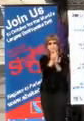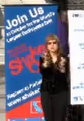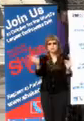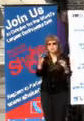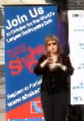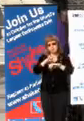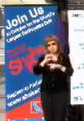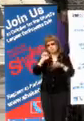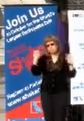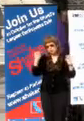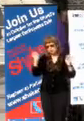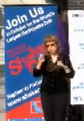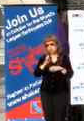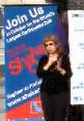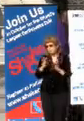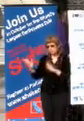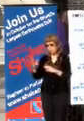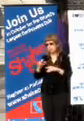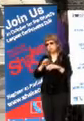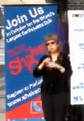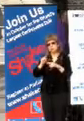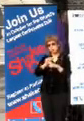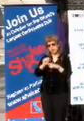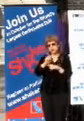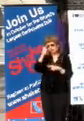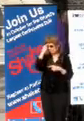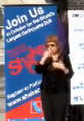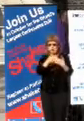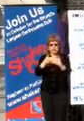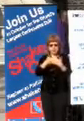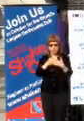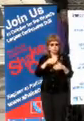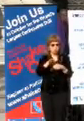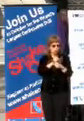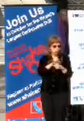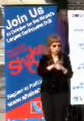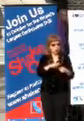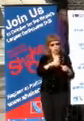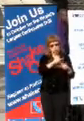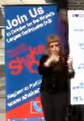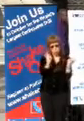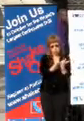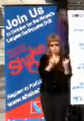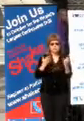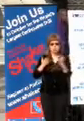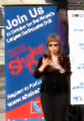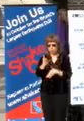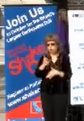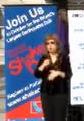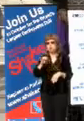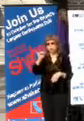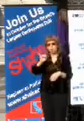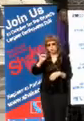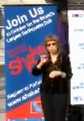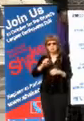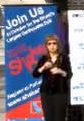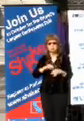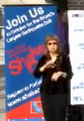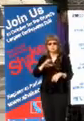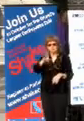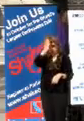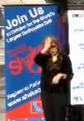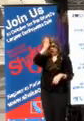for individuals neighborhood groups and community-based organizations organizations through the Oakland fire department's core